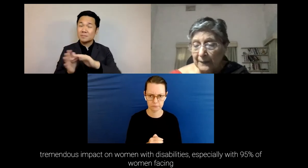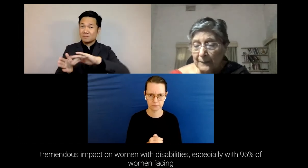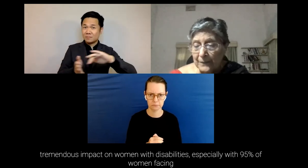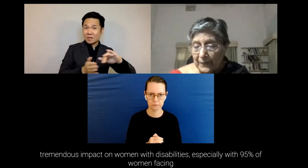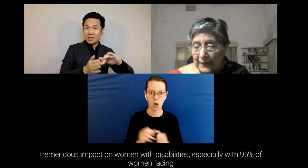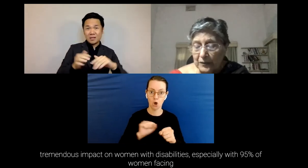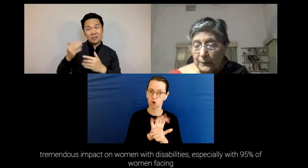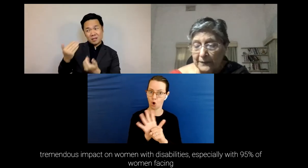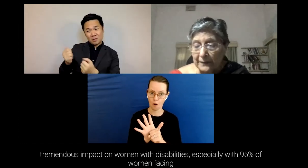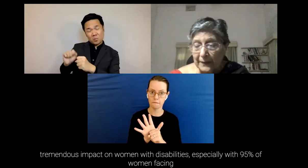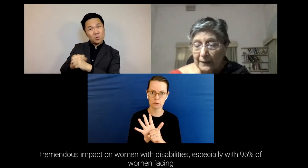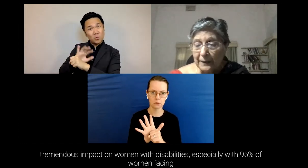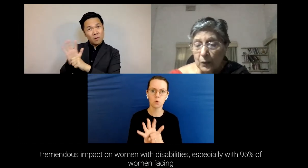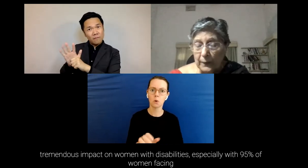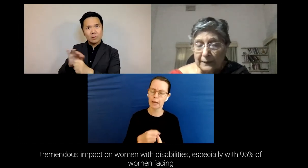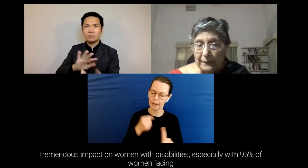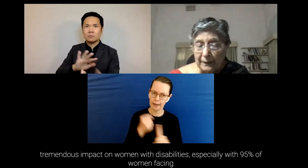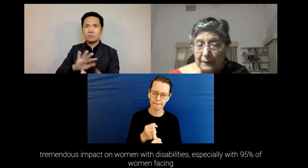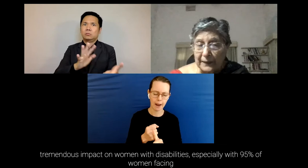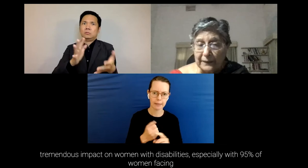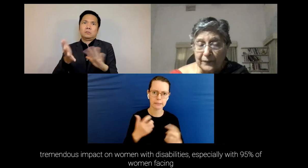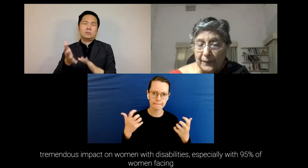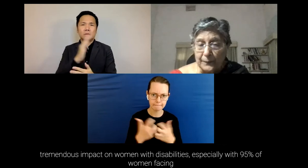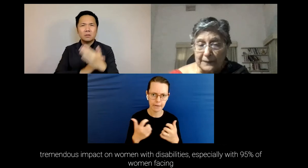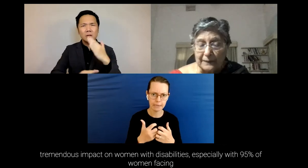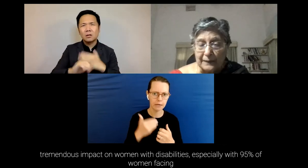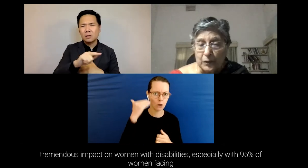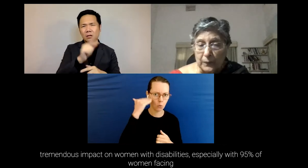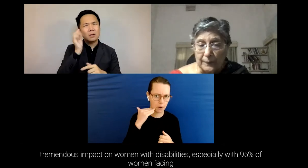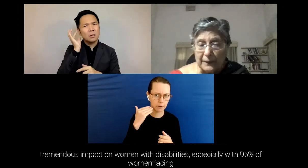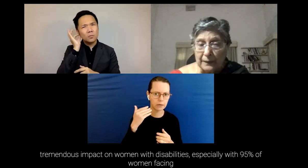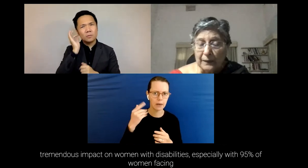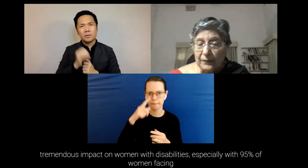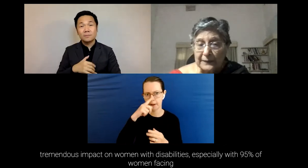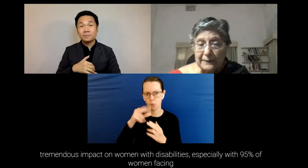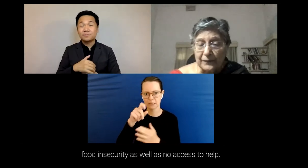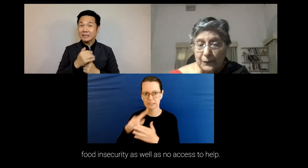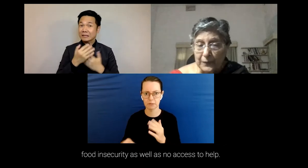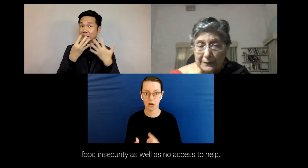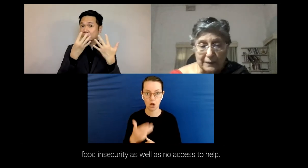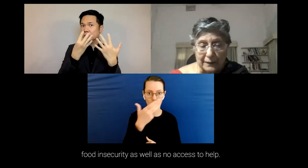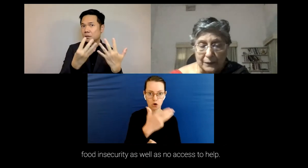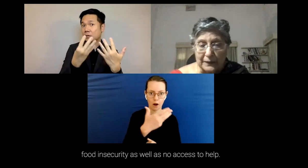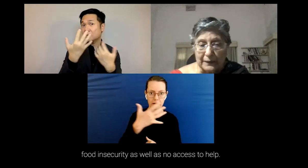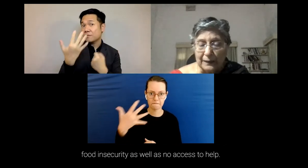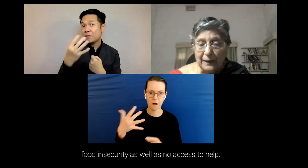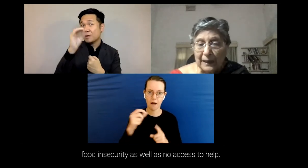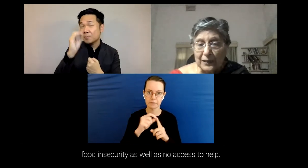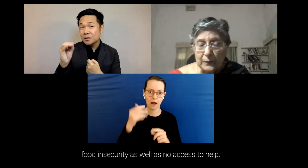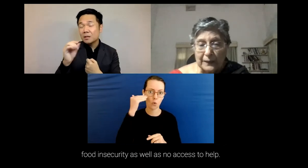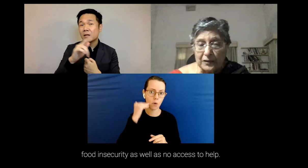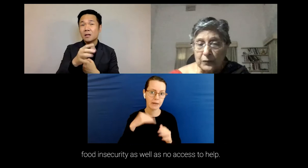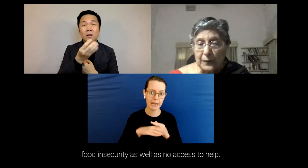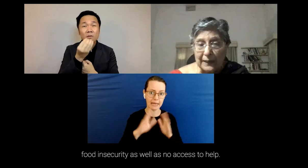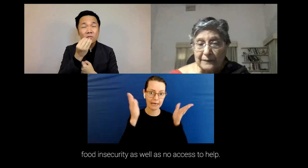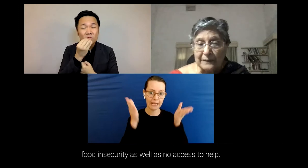disabilities, especially with 95% women facing food insecurity as